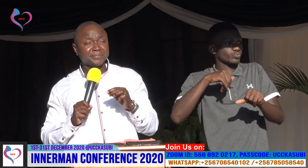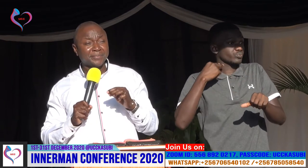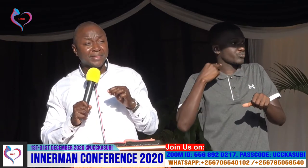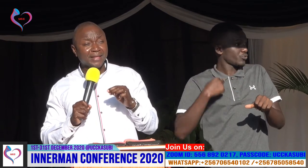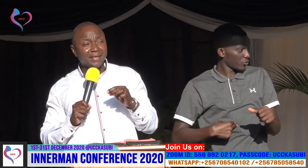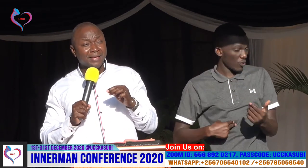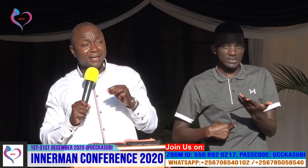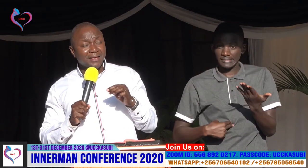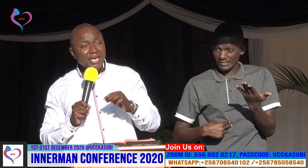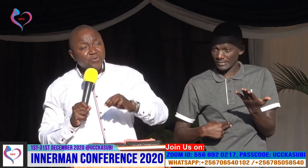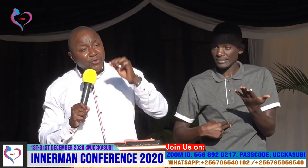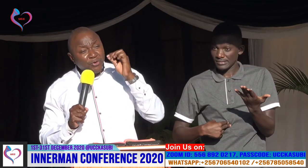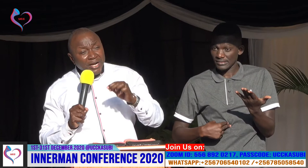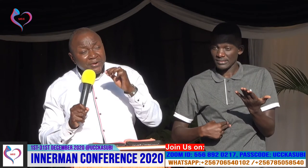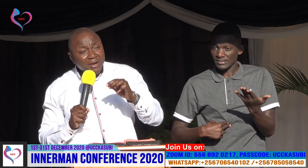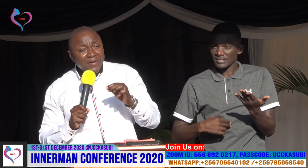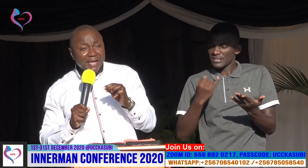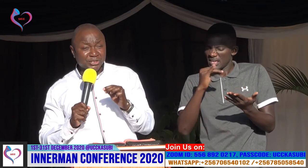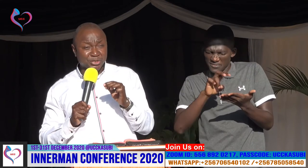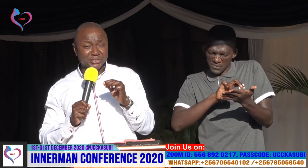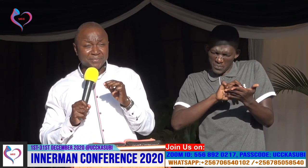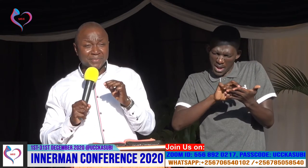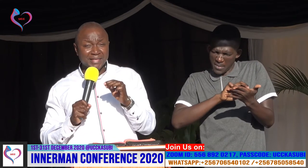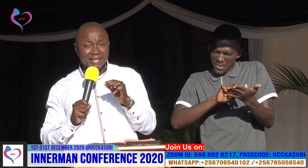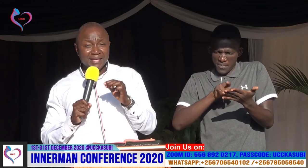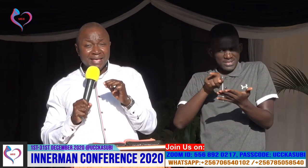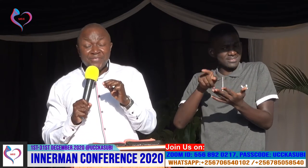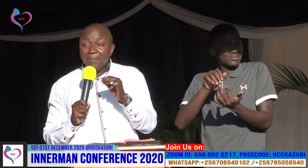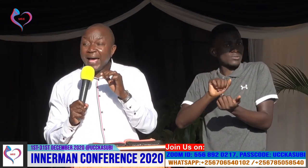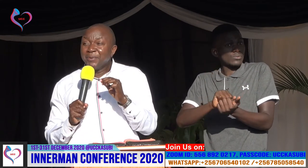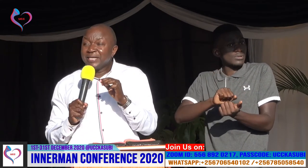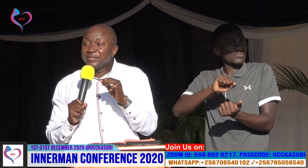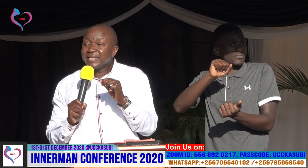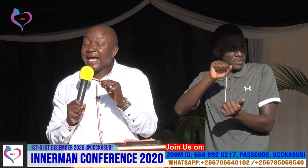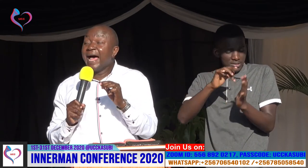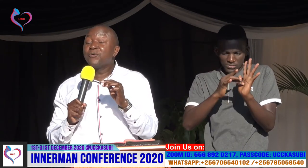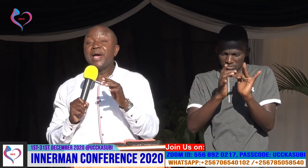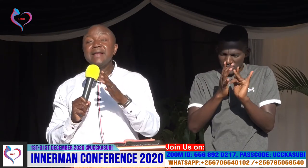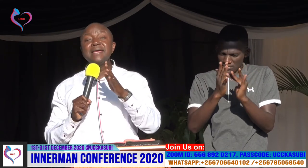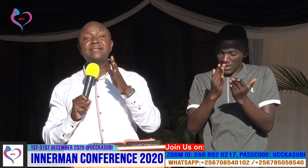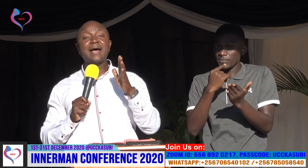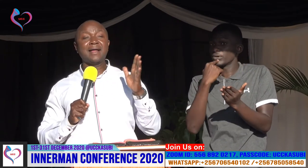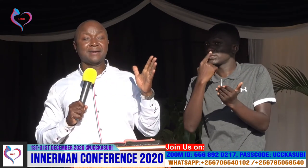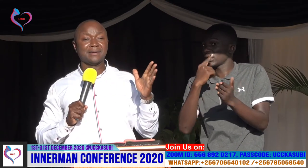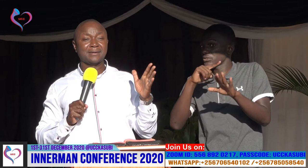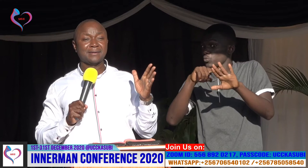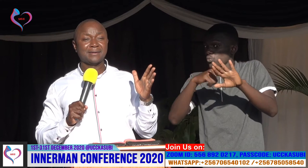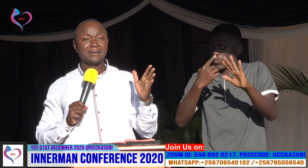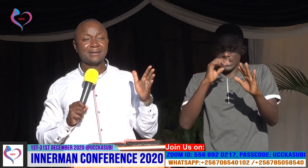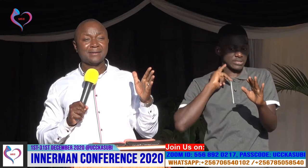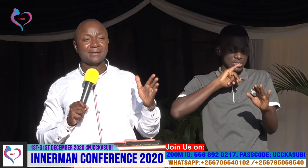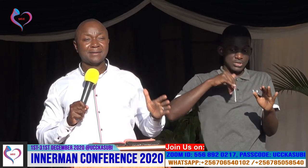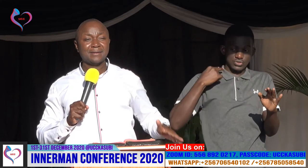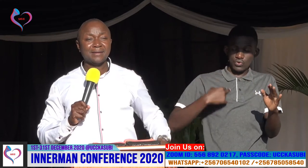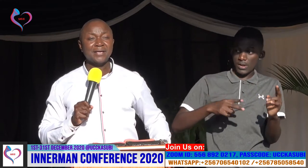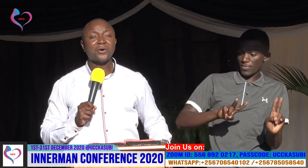Wano njogera ku mutume Yokana. If you read Revelation. Bosomo kubikulirwa. The Bible tells us, and when he turned. Bible yatugamba